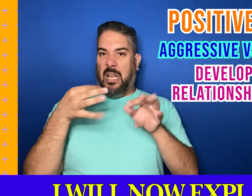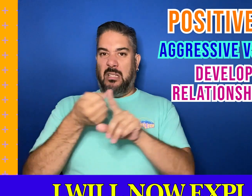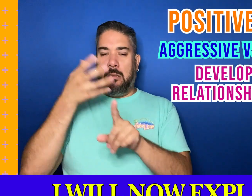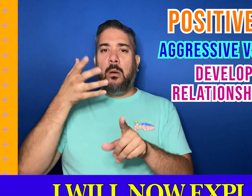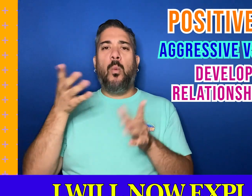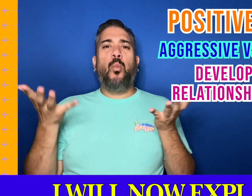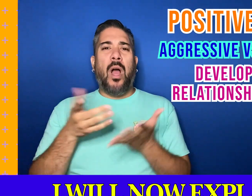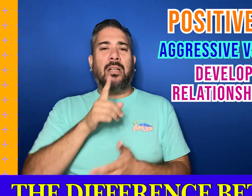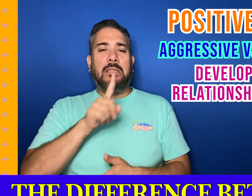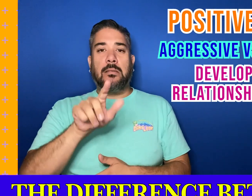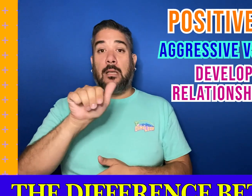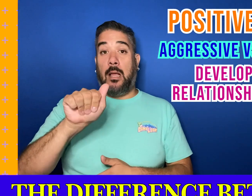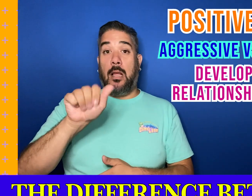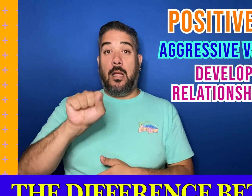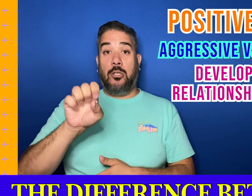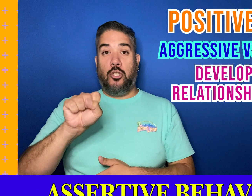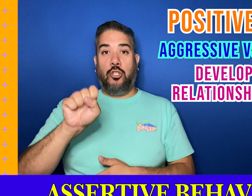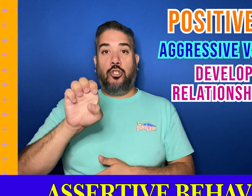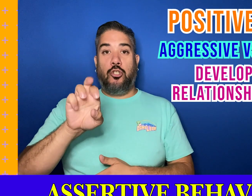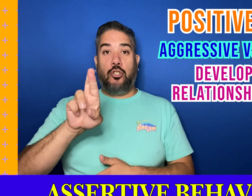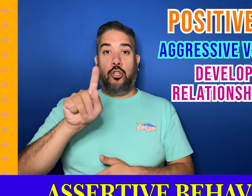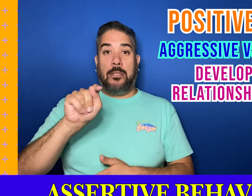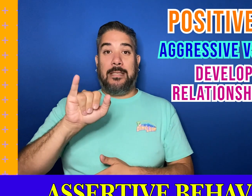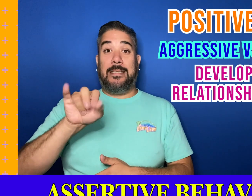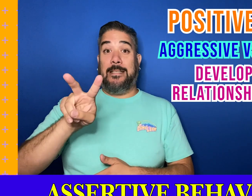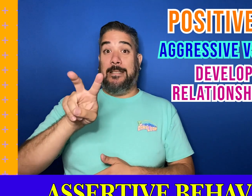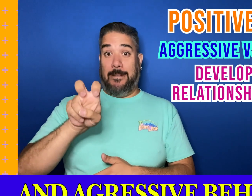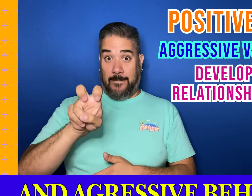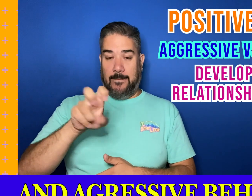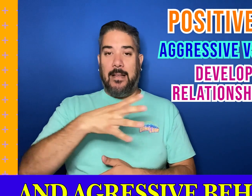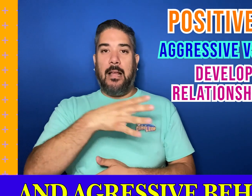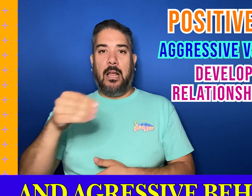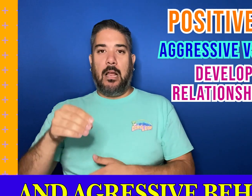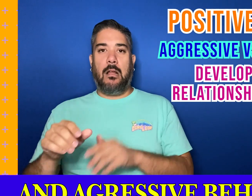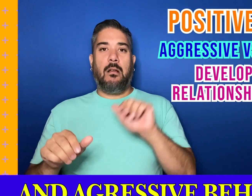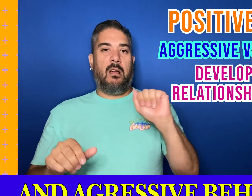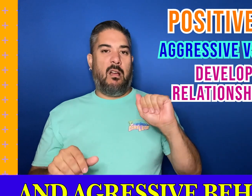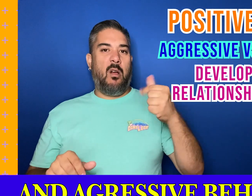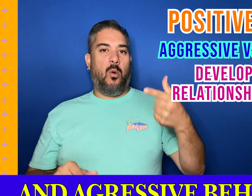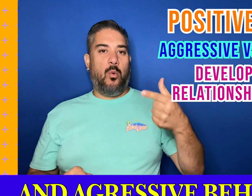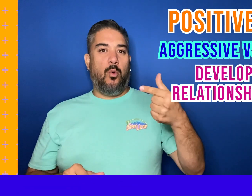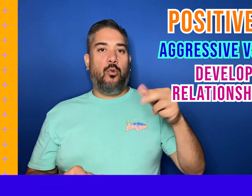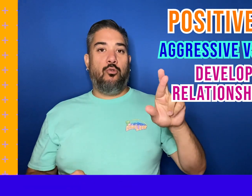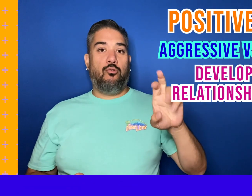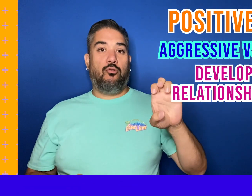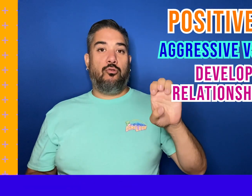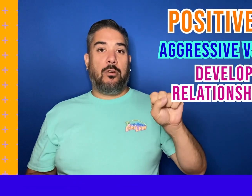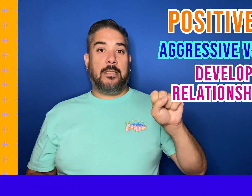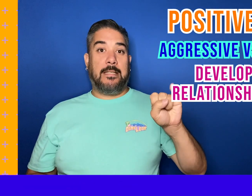I will now explain the difference between assertive behavior and aggressive behavior.